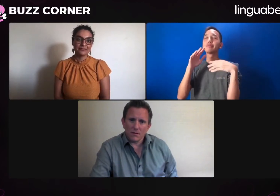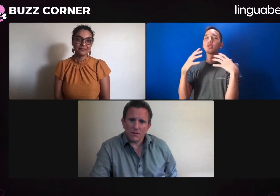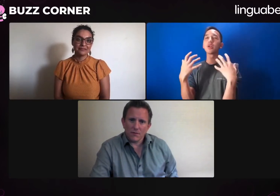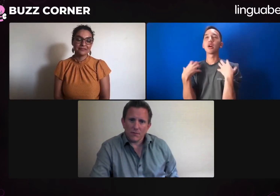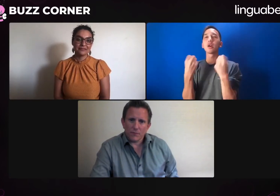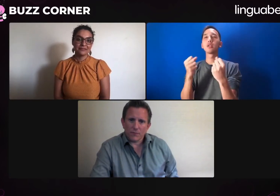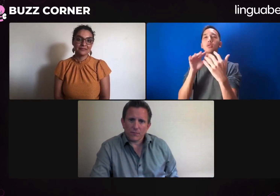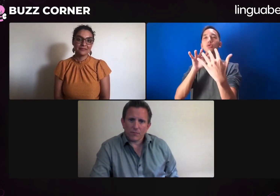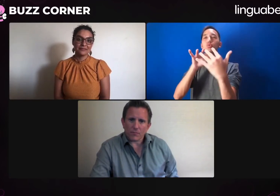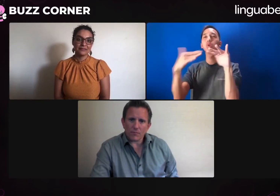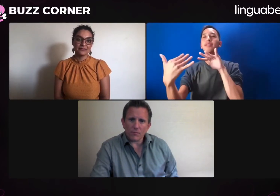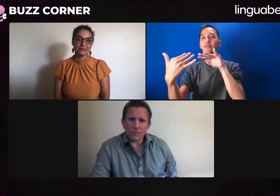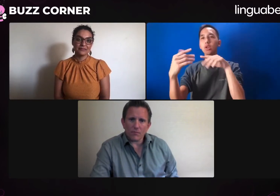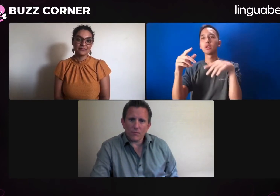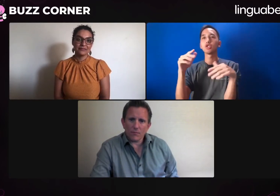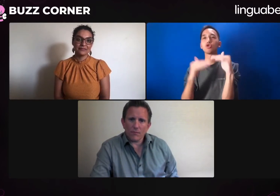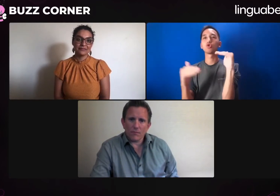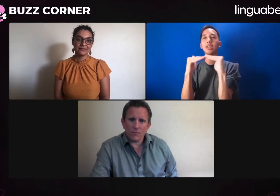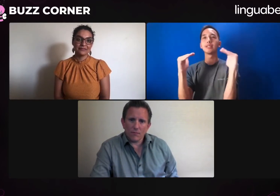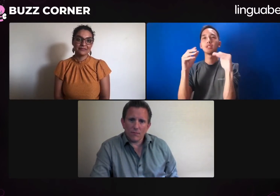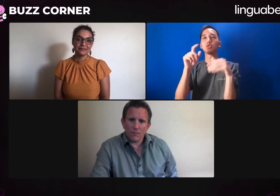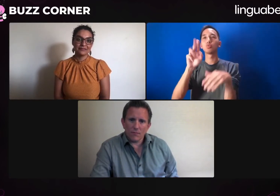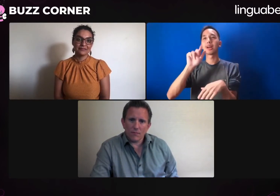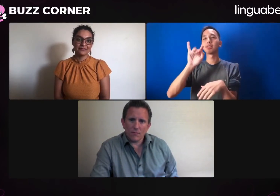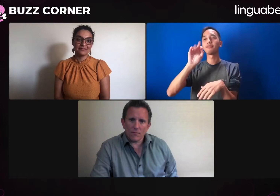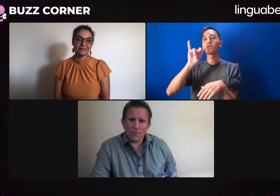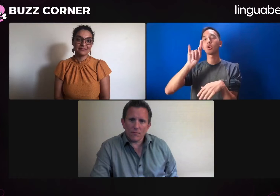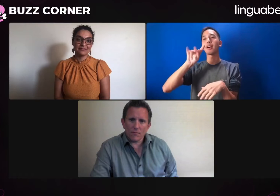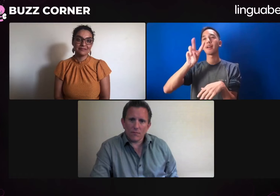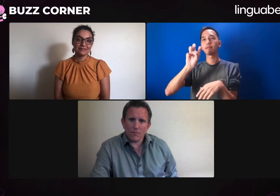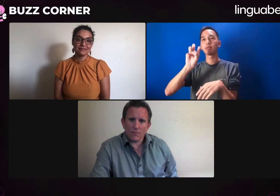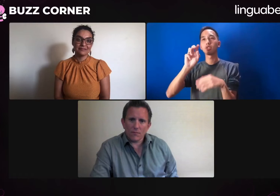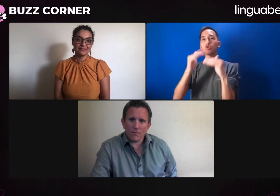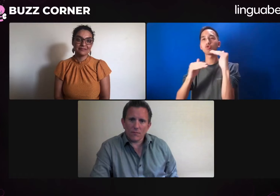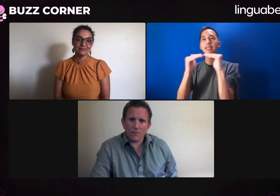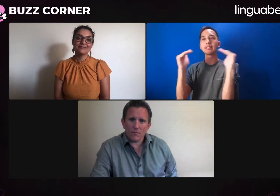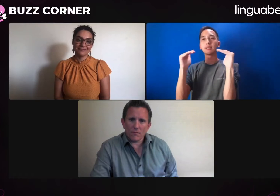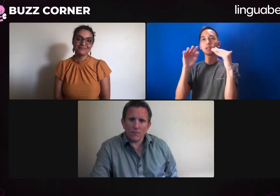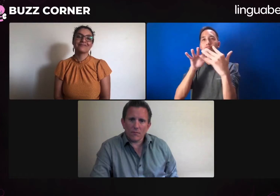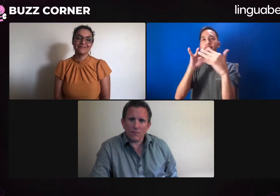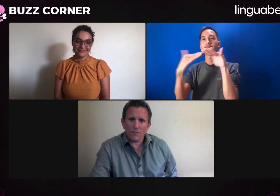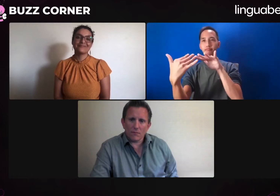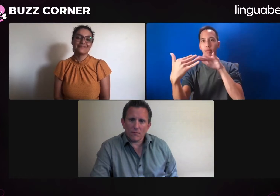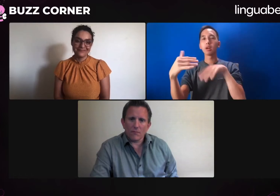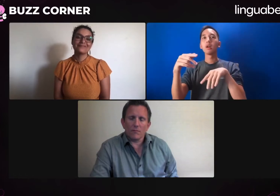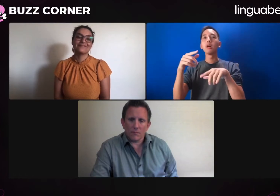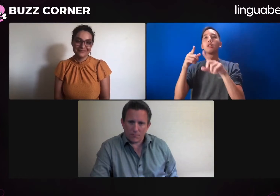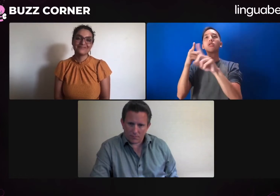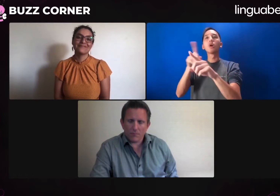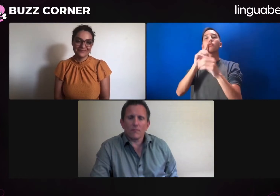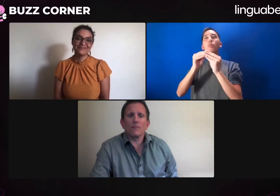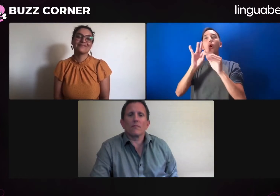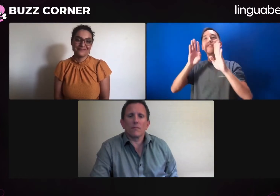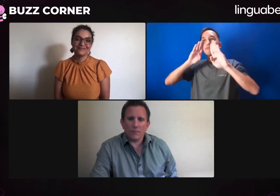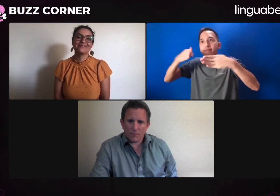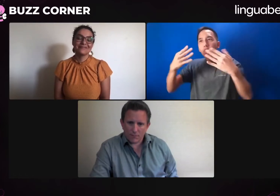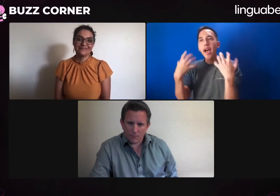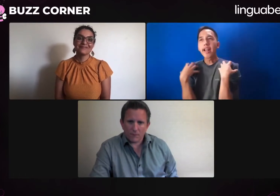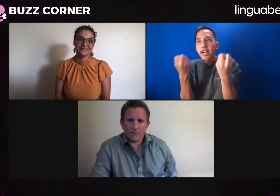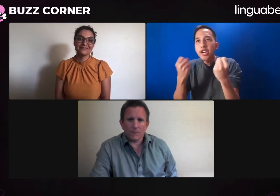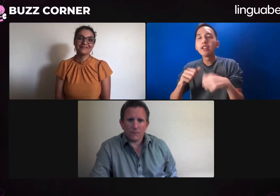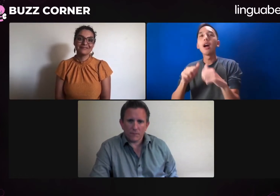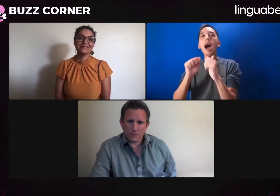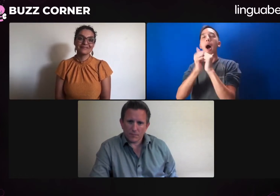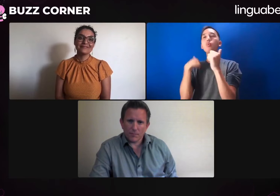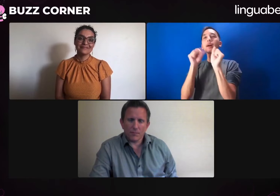call out, the having healthy transformative transformation,